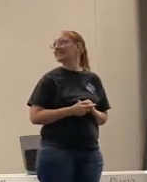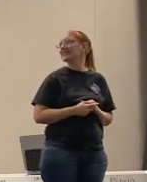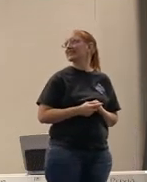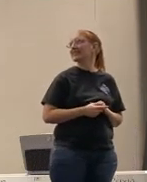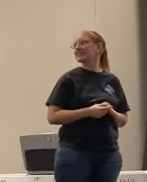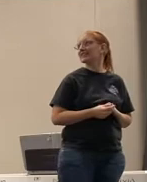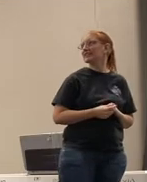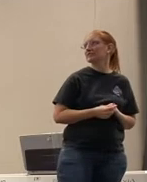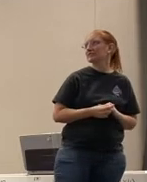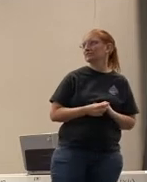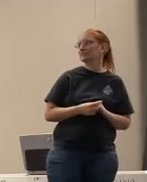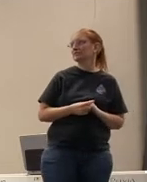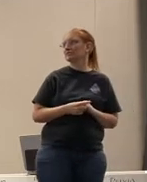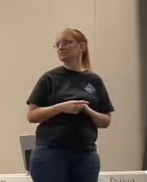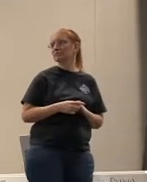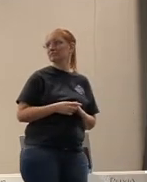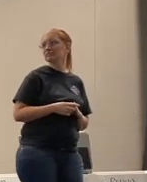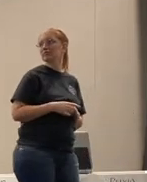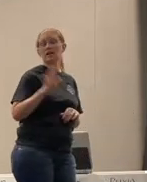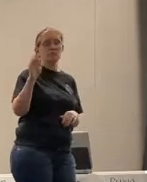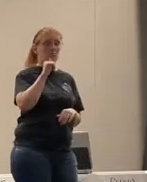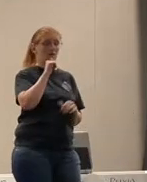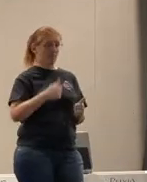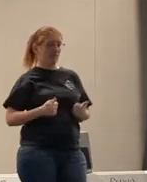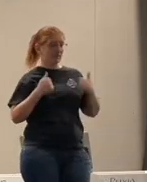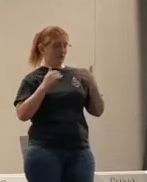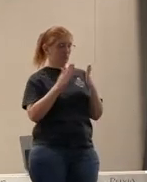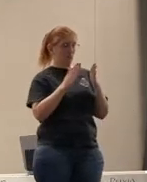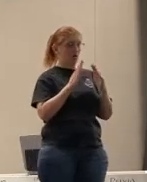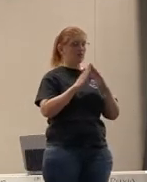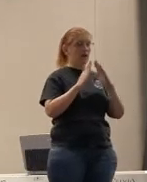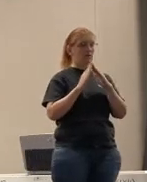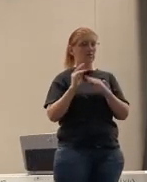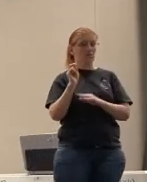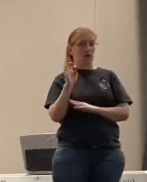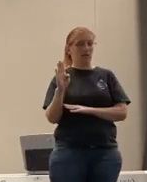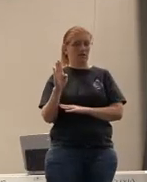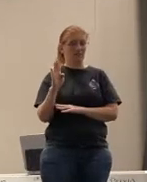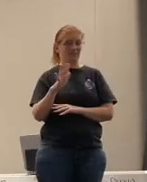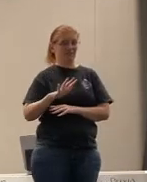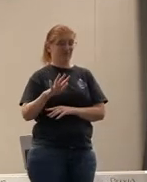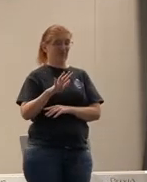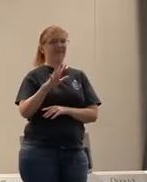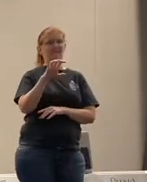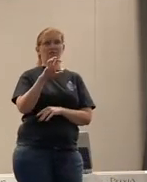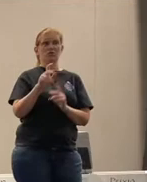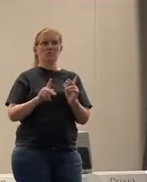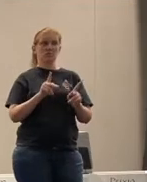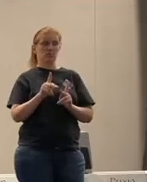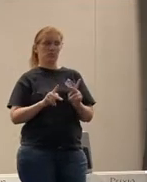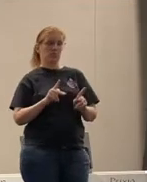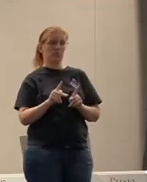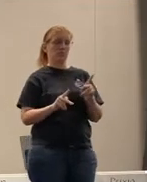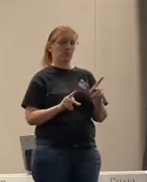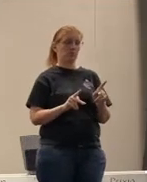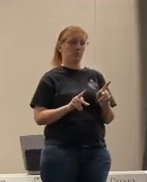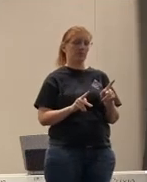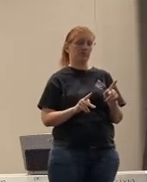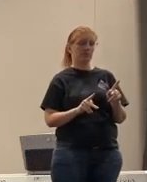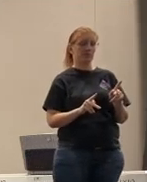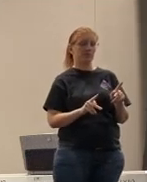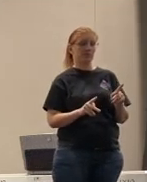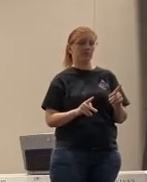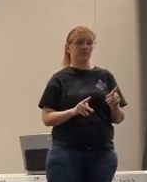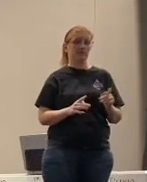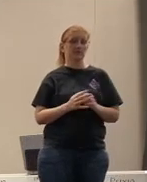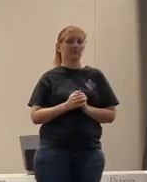in Nebraska. And in this small town, I think the population was 500 people. And everywhere where she lived, it was almost